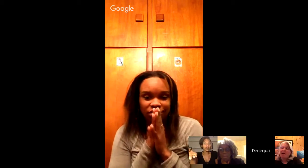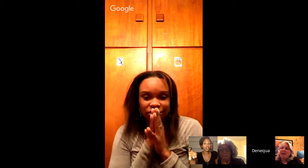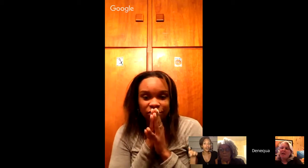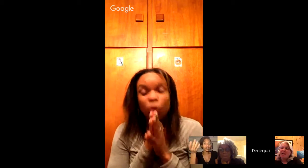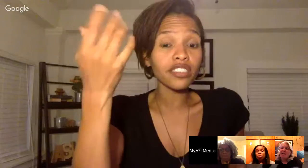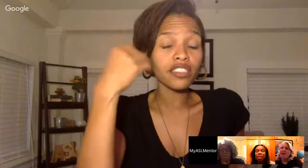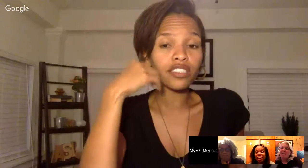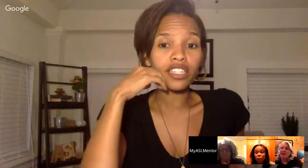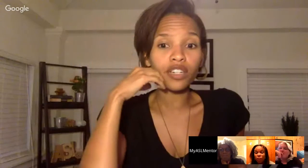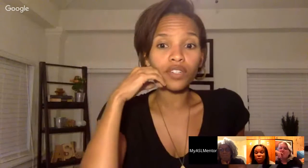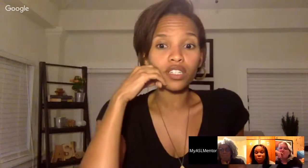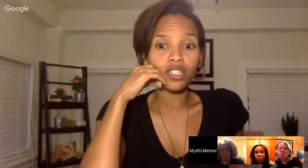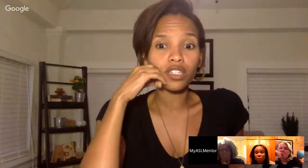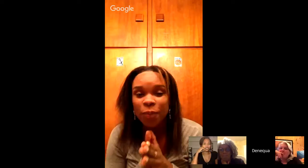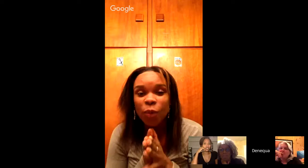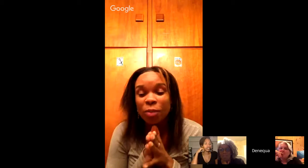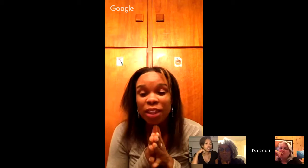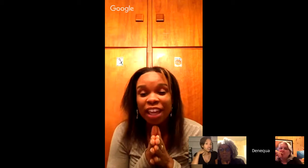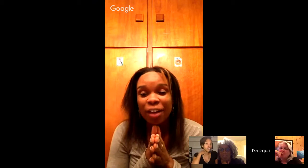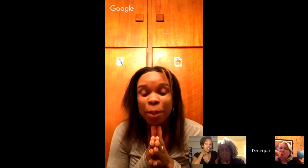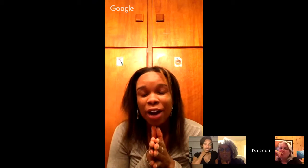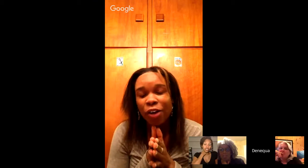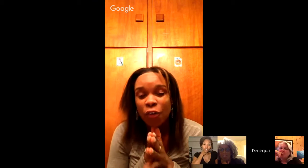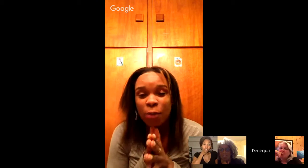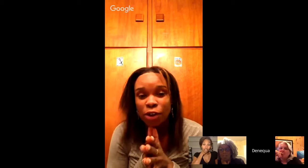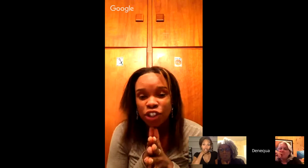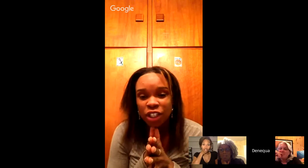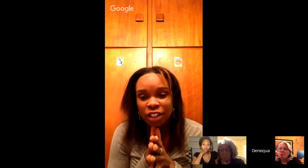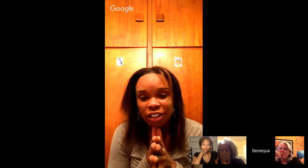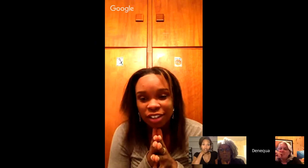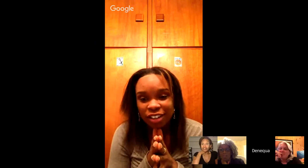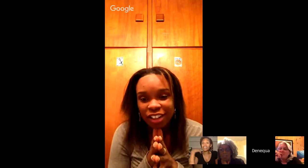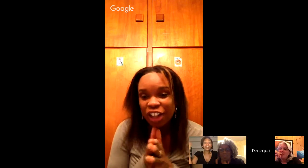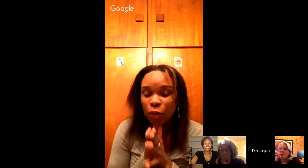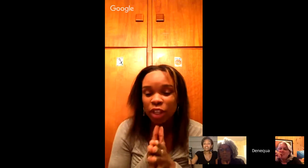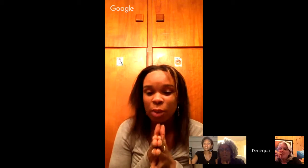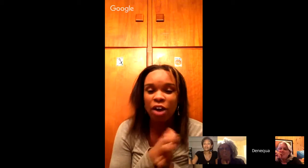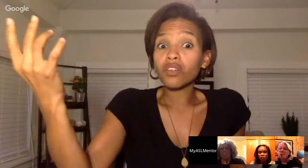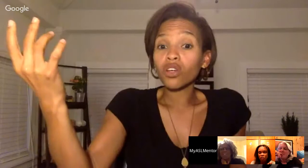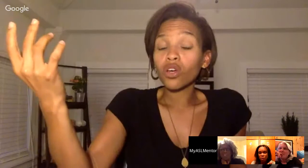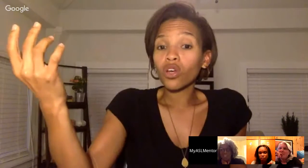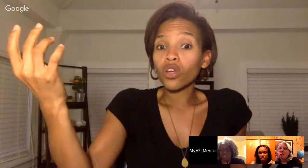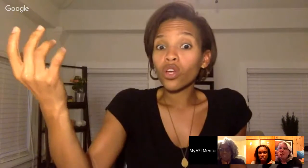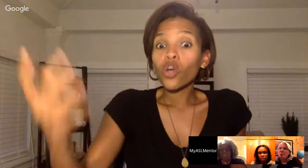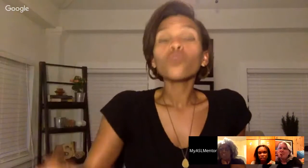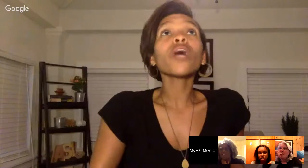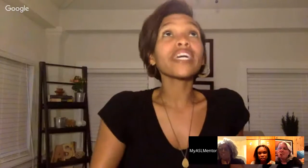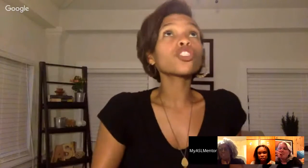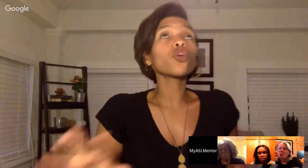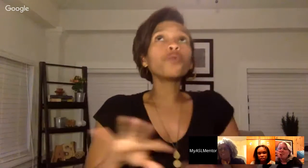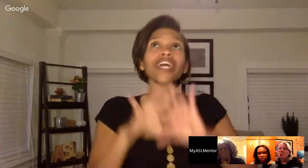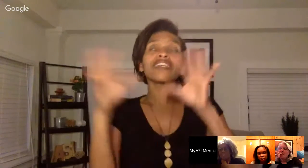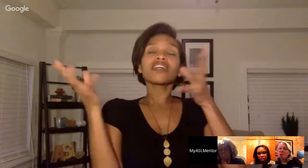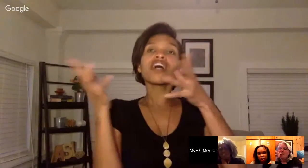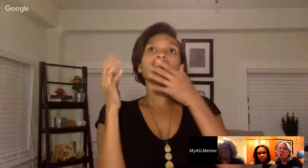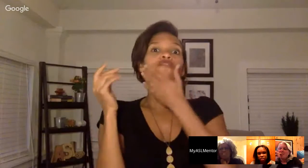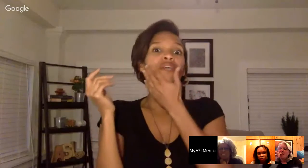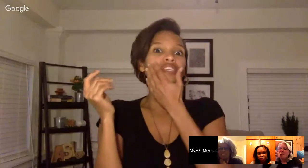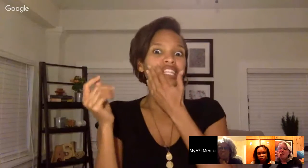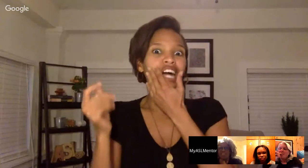Yeah, go ahead. Would it be like a powerful emotion? Like a really powerful emotion? Right. So put that in the context of being this